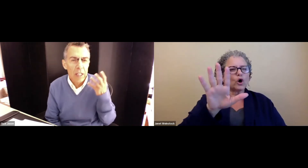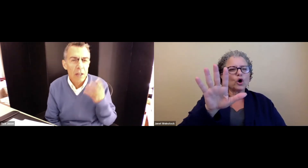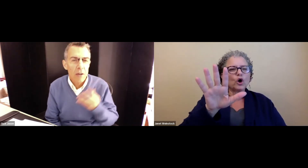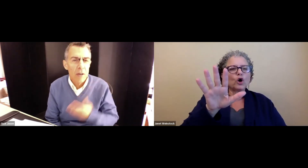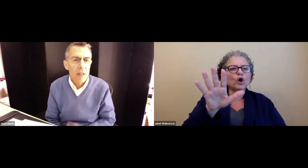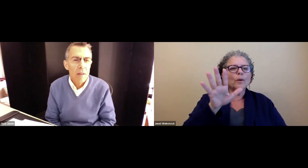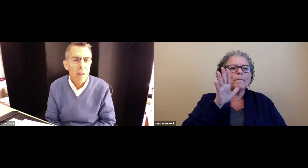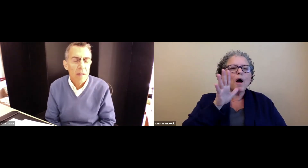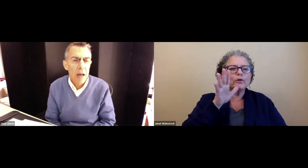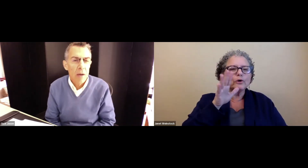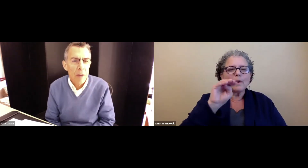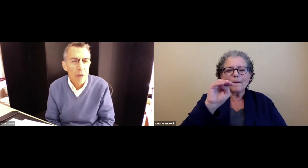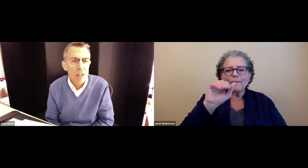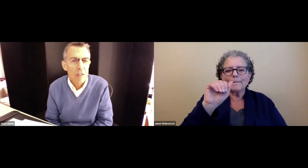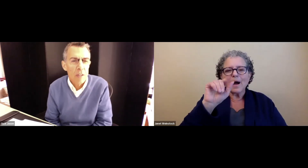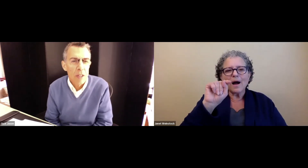hear the sound, the vibrations of the speeches. And